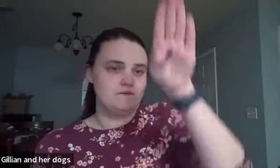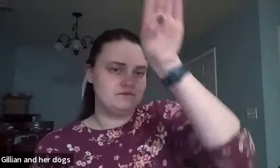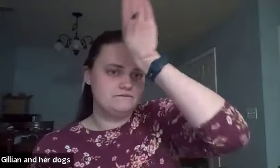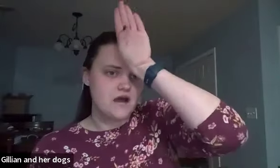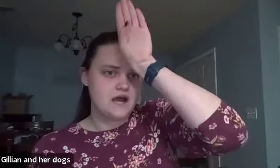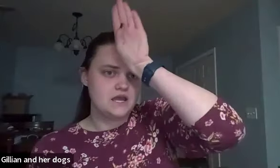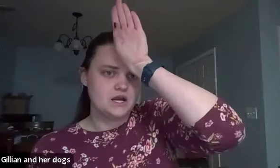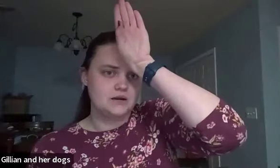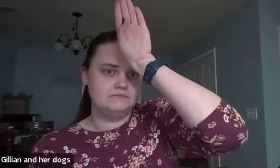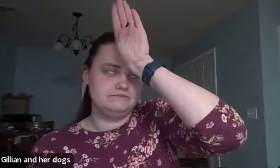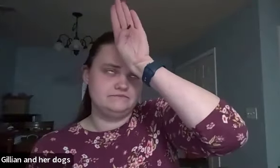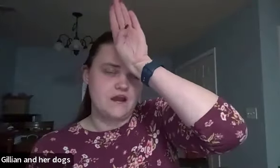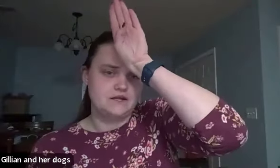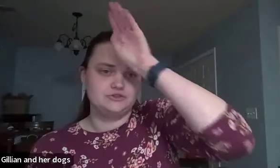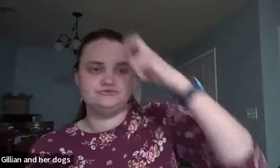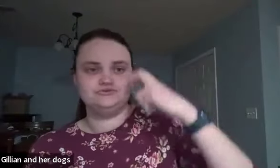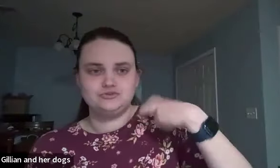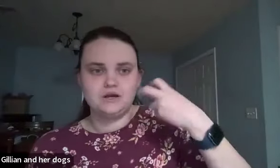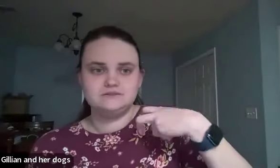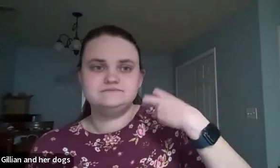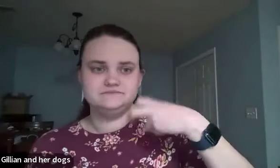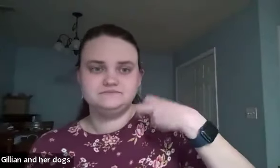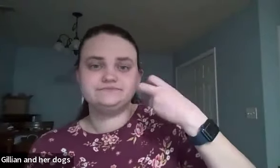So fire truck.